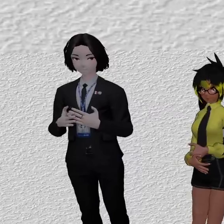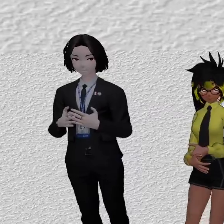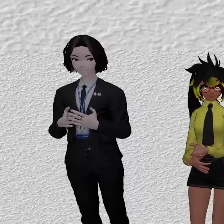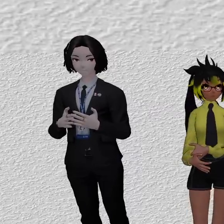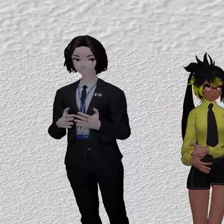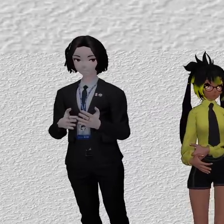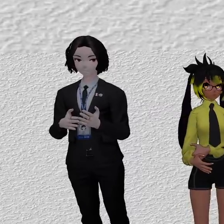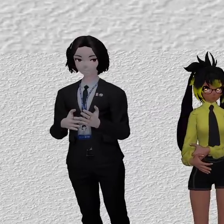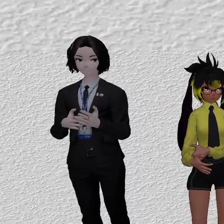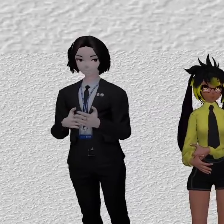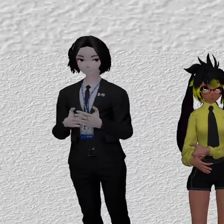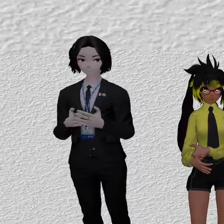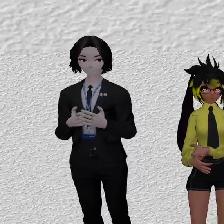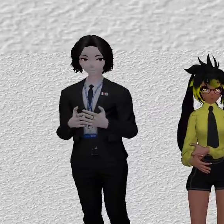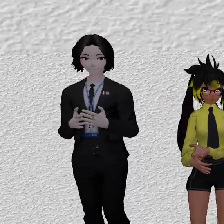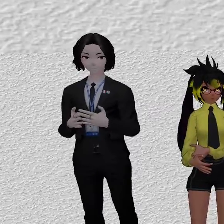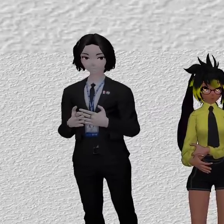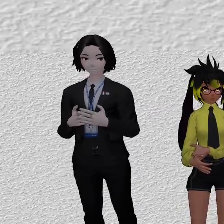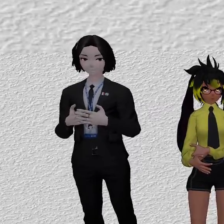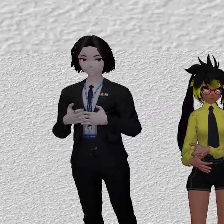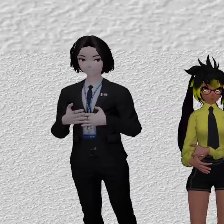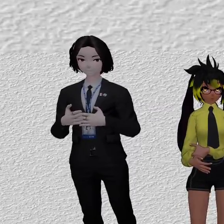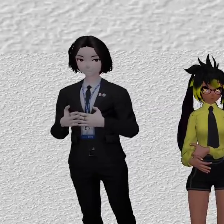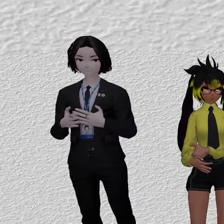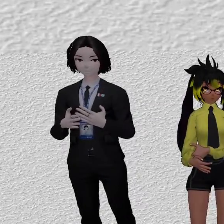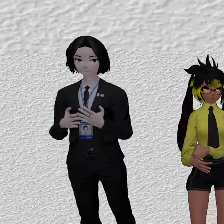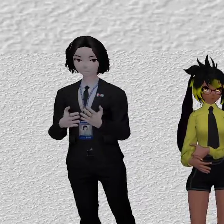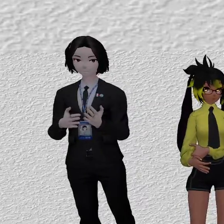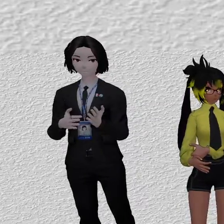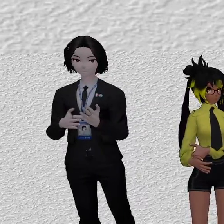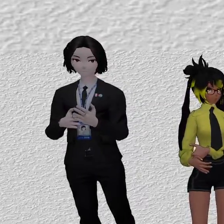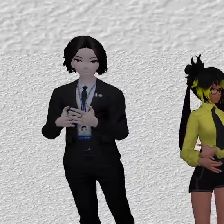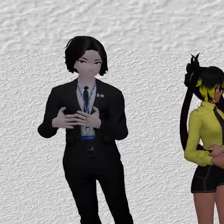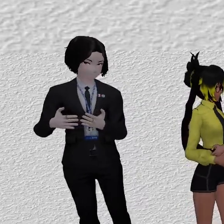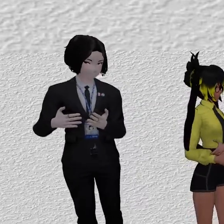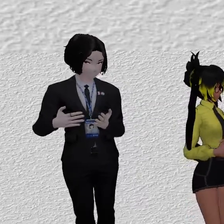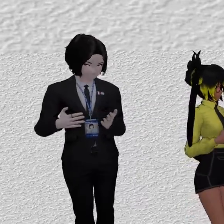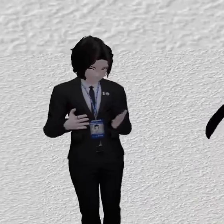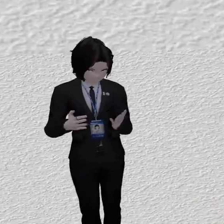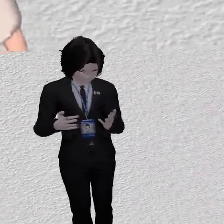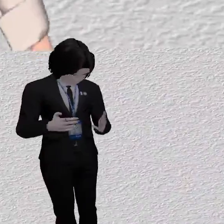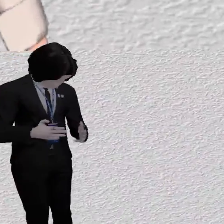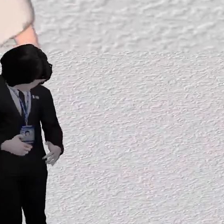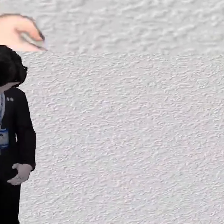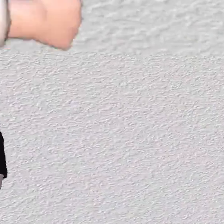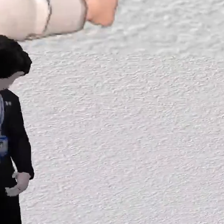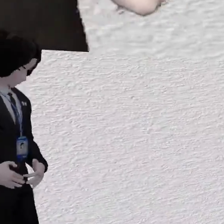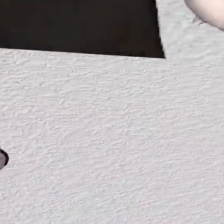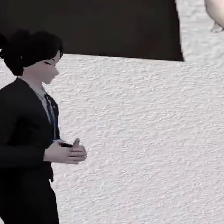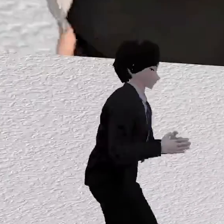And I'm a volunteer for French Sign Language.